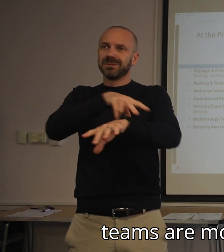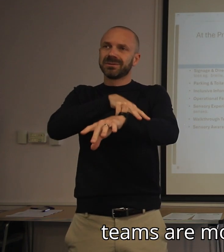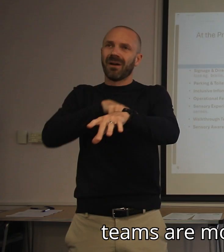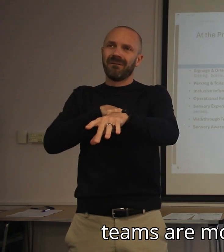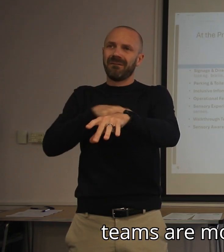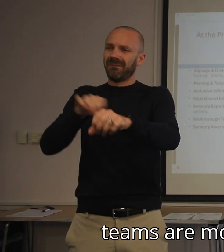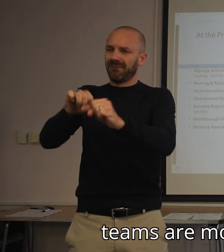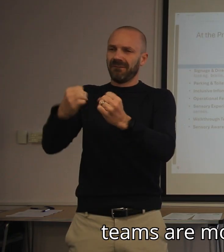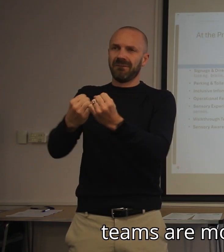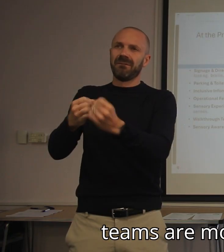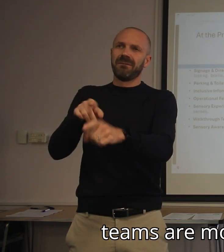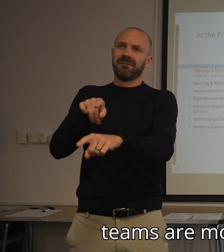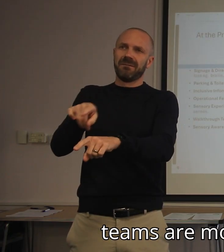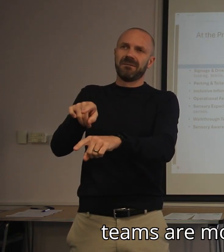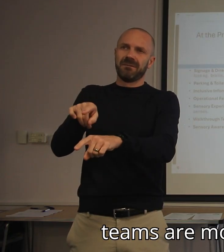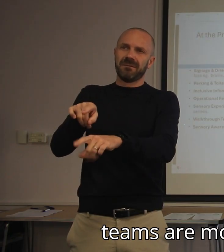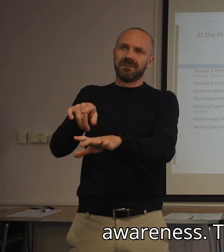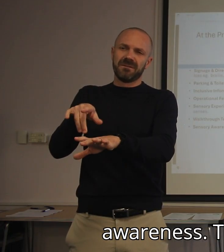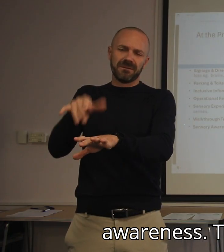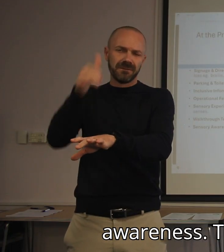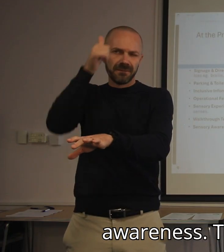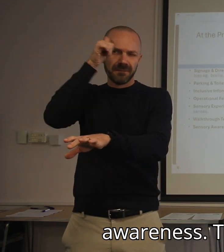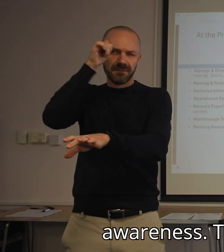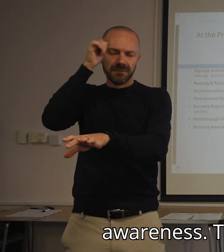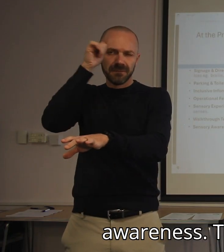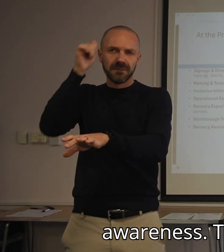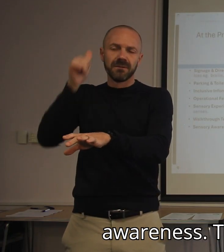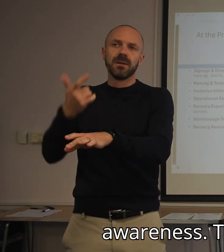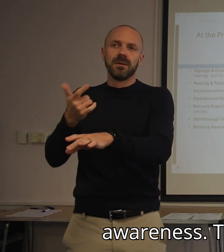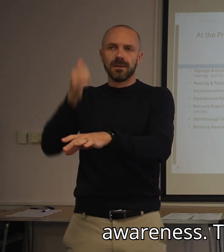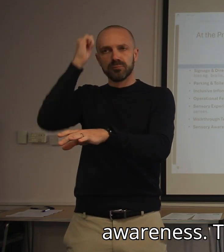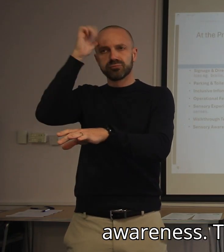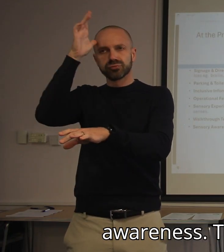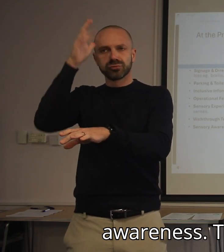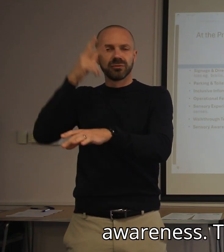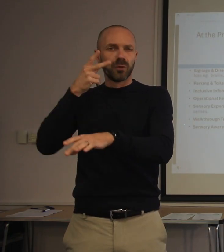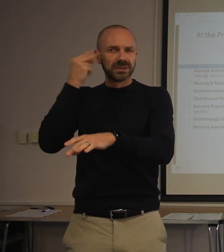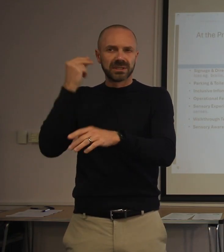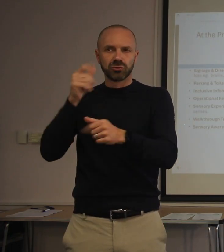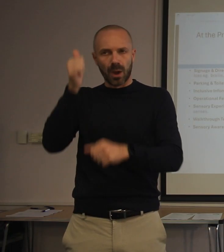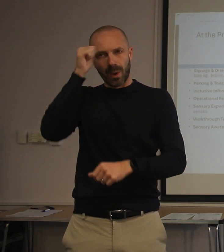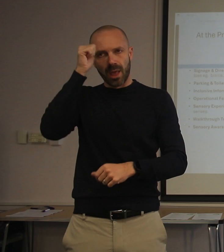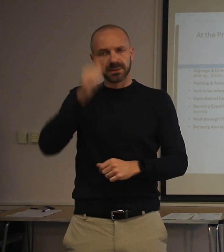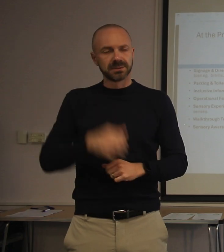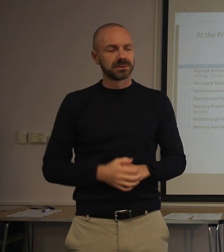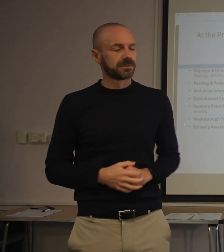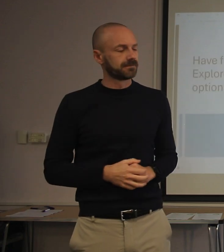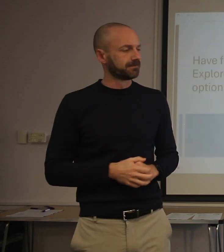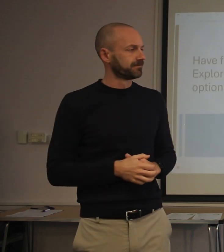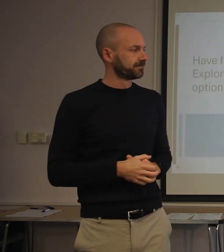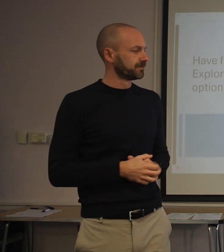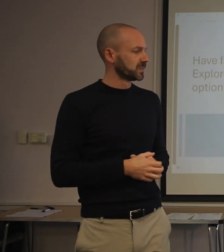teams are more acquainted with sensory awareness. That's something to consider too.